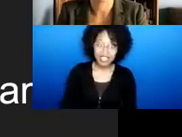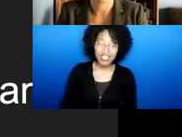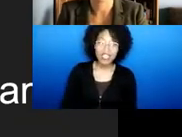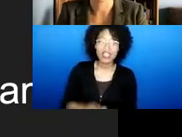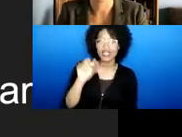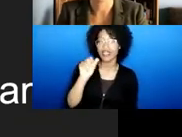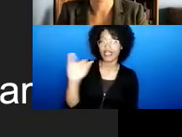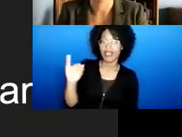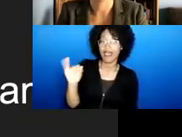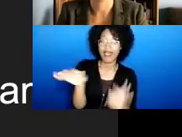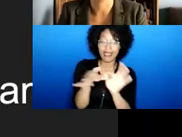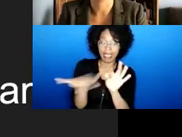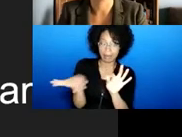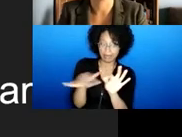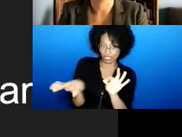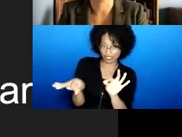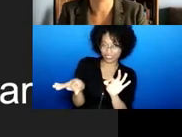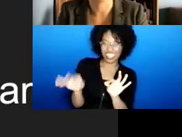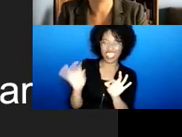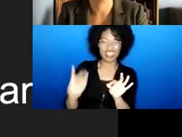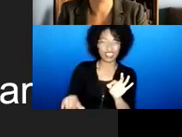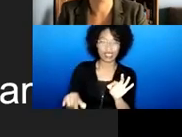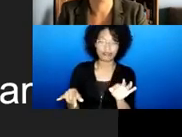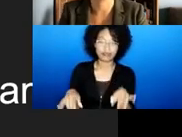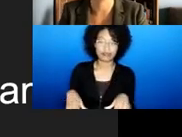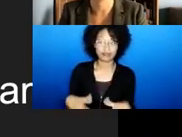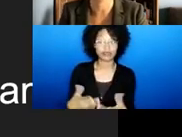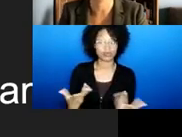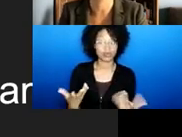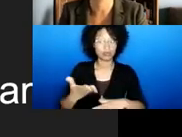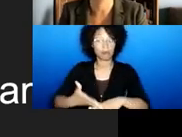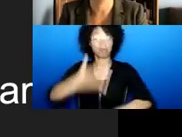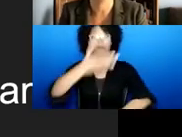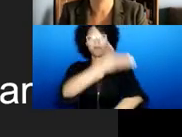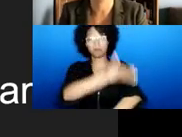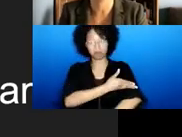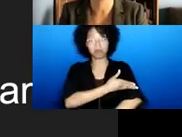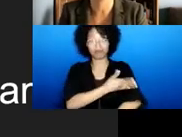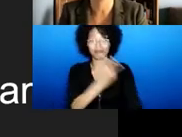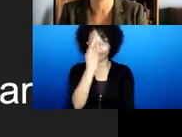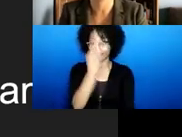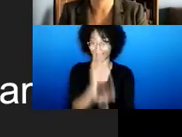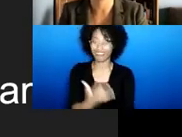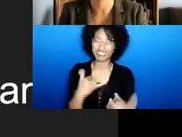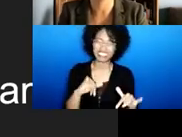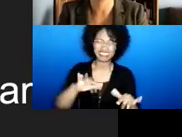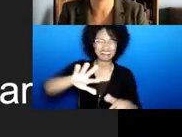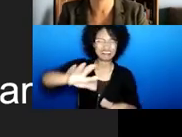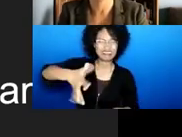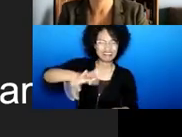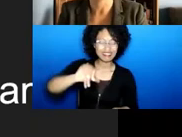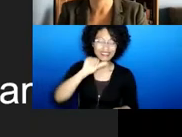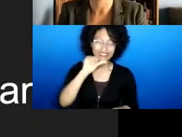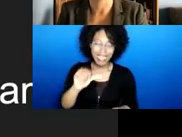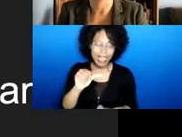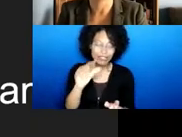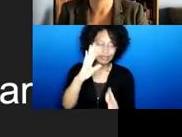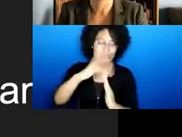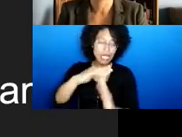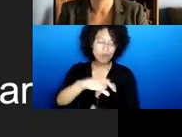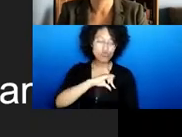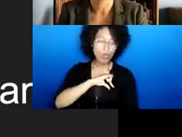AI captions, which has taken, you know, big progress lately, but it's still just not going to be quite the quality of